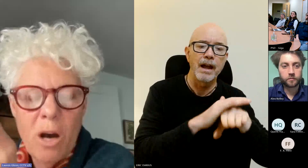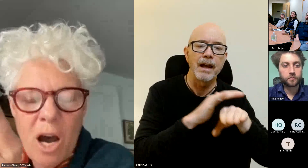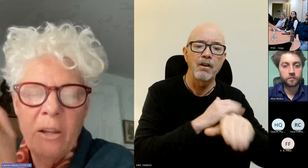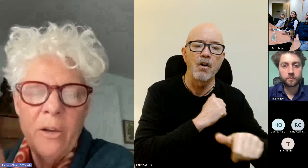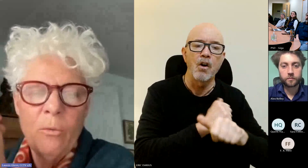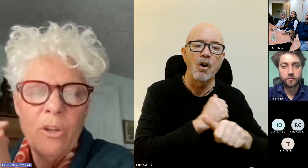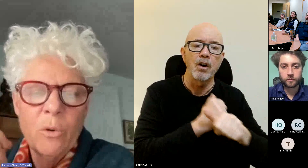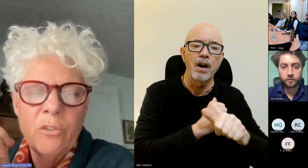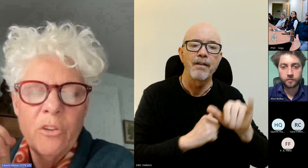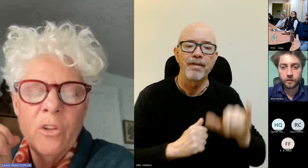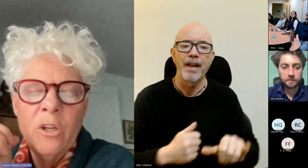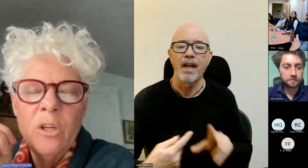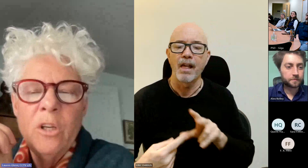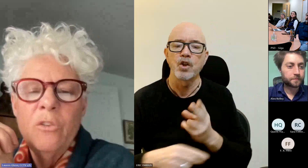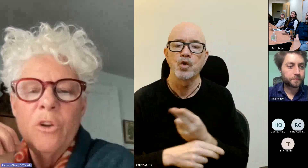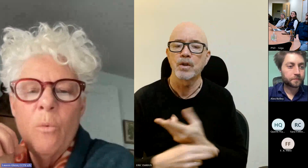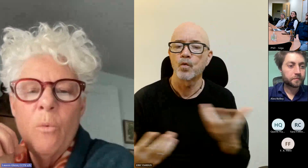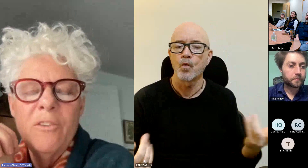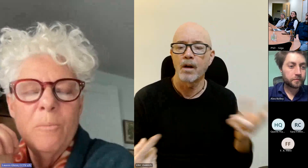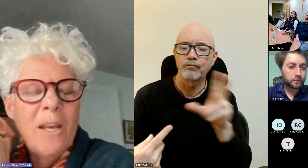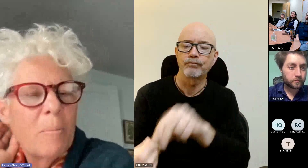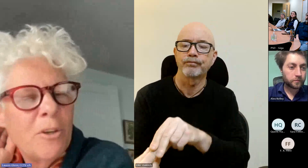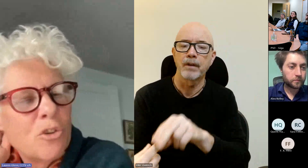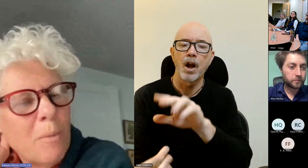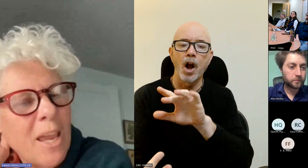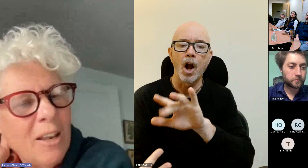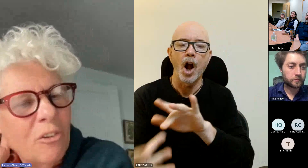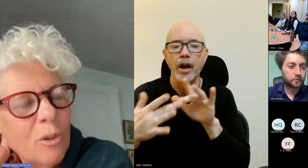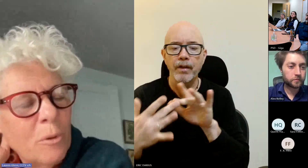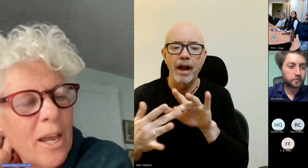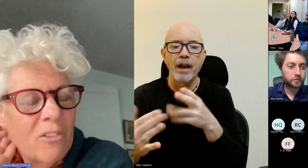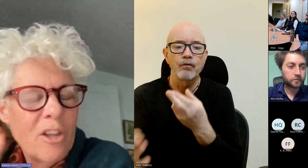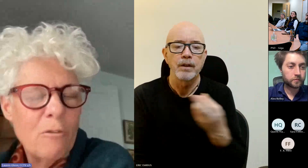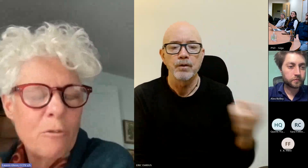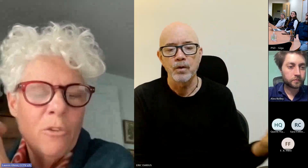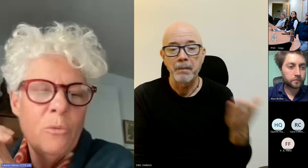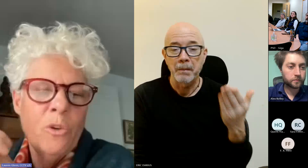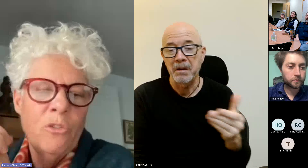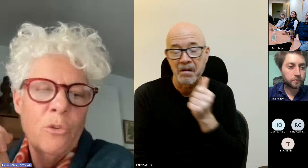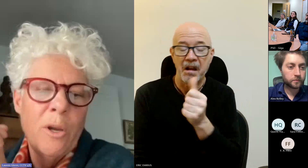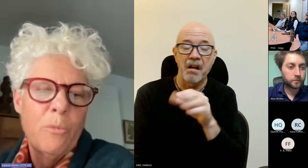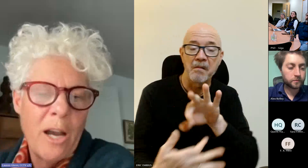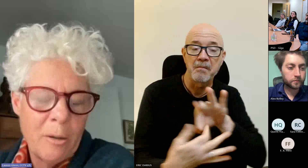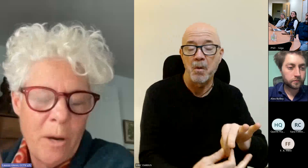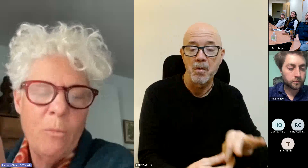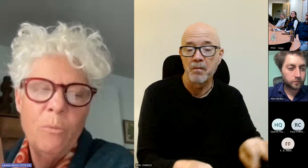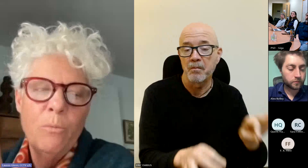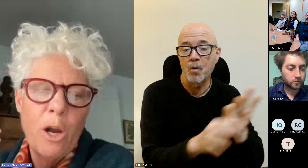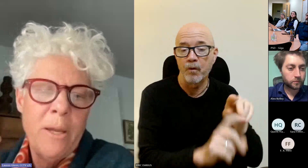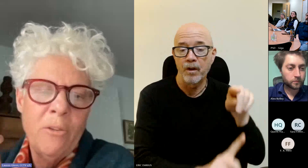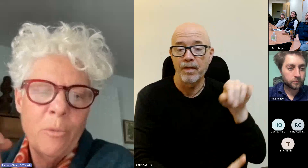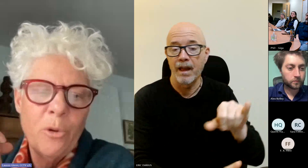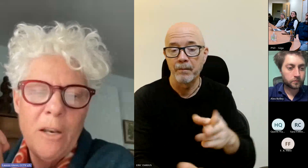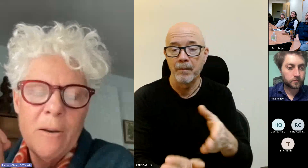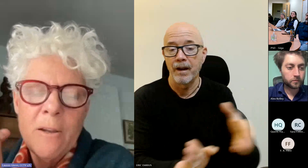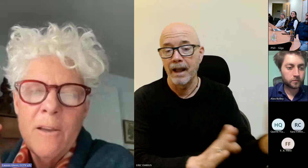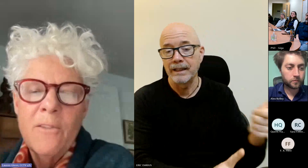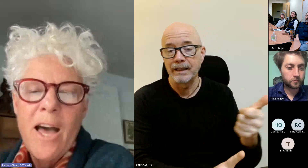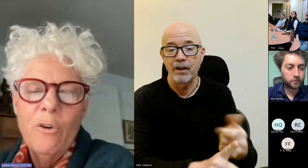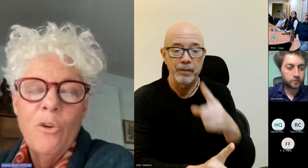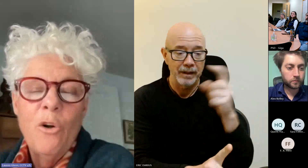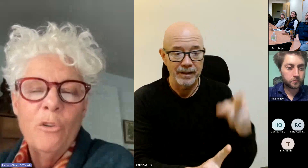using online resources. So while this may not be germane to the plan itself, which is quite preoccupied with broadband